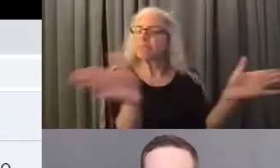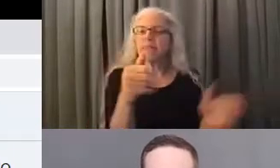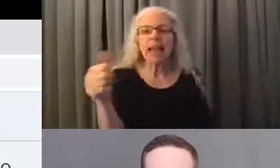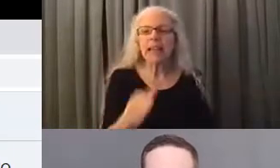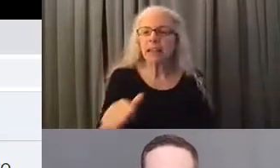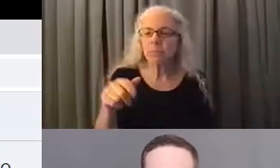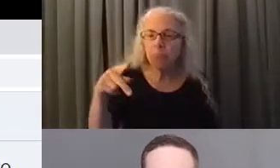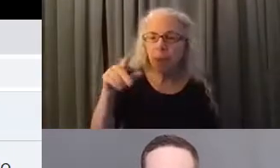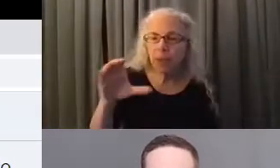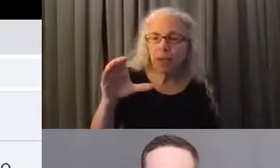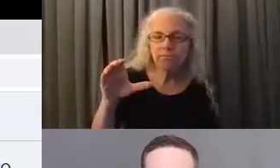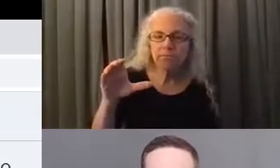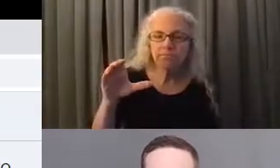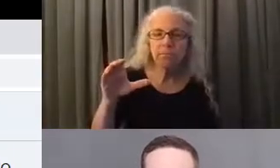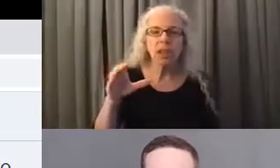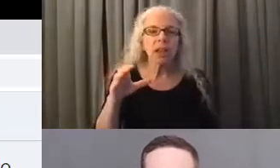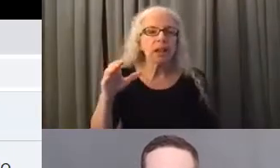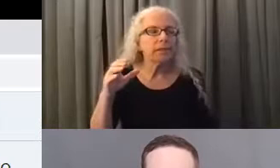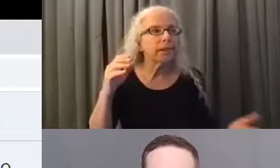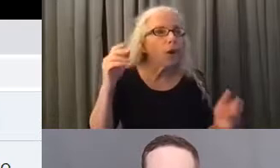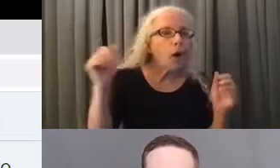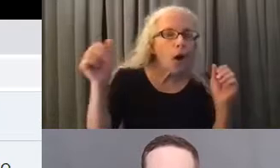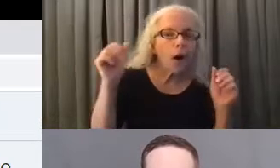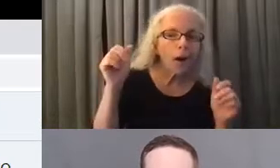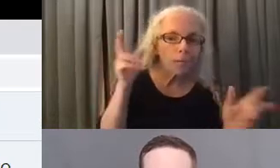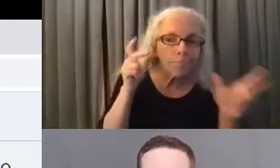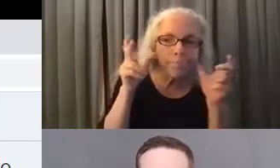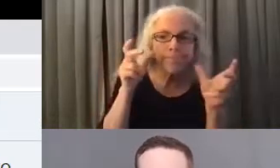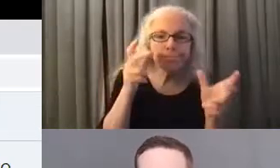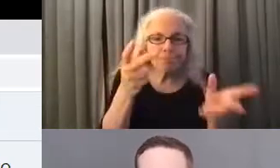interpreter services, captioning, and technology.